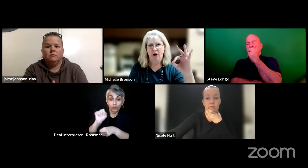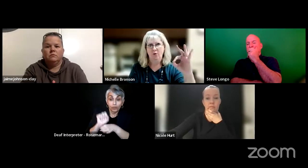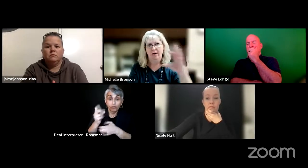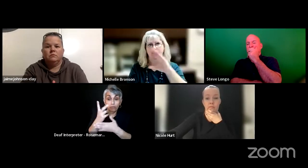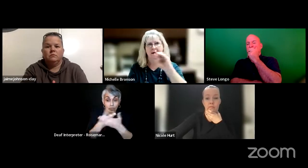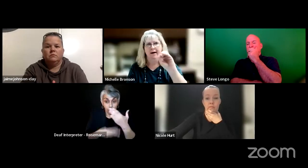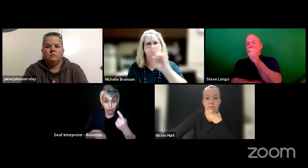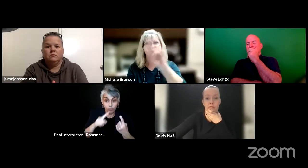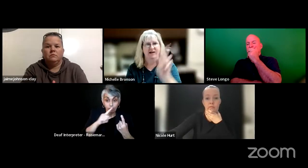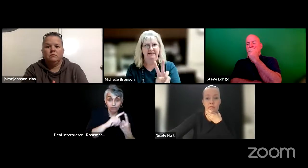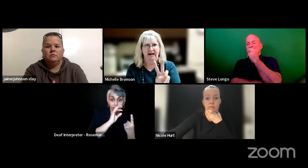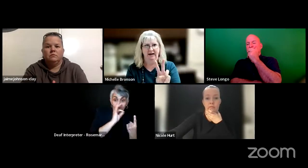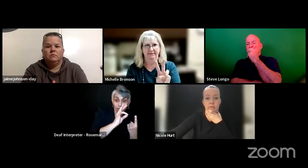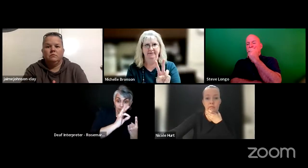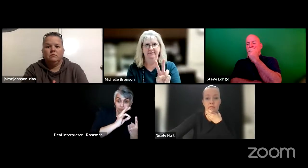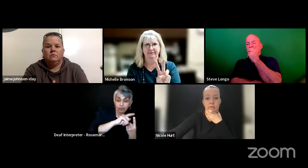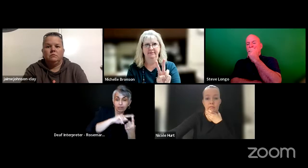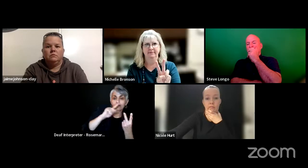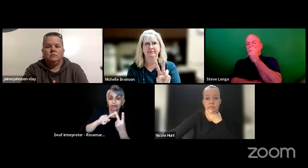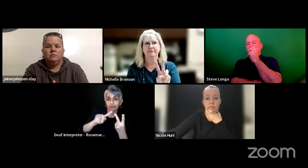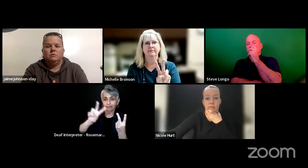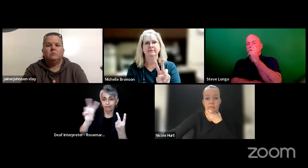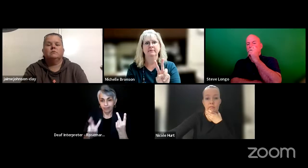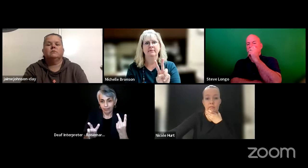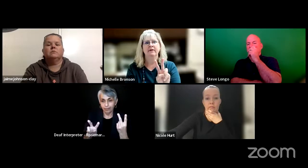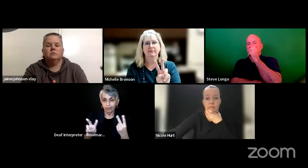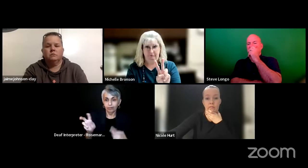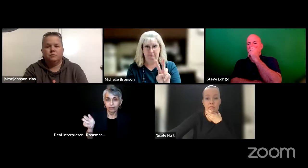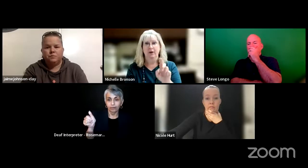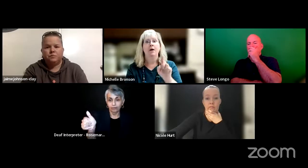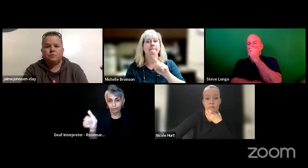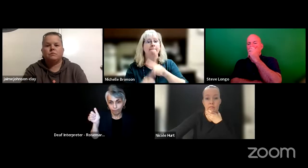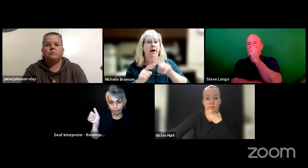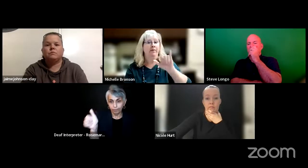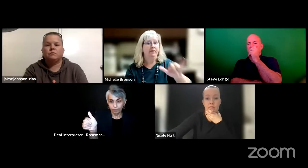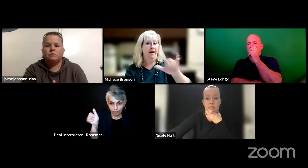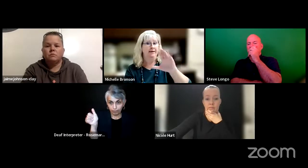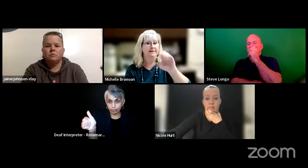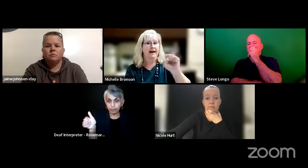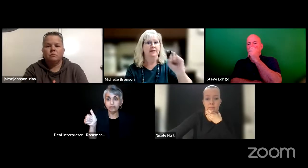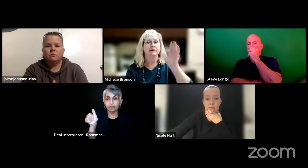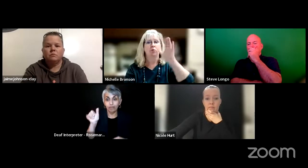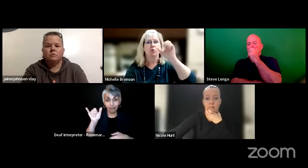And this person would serve both Fresno and Visalia offices.